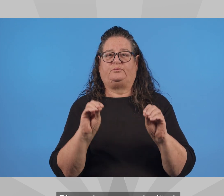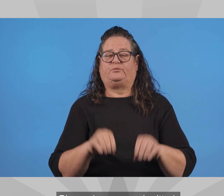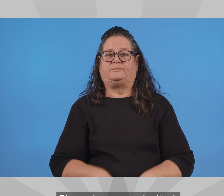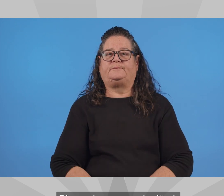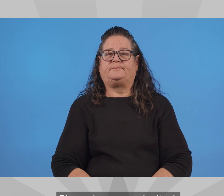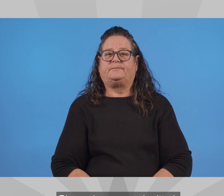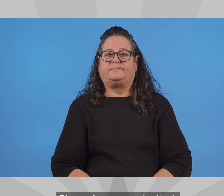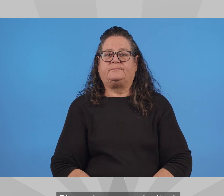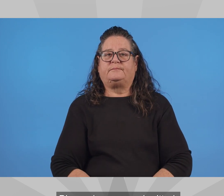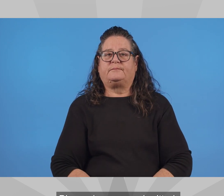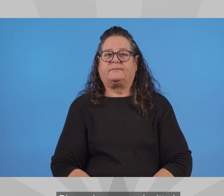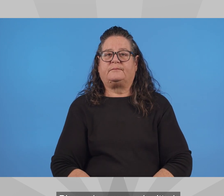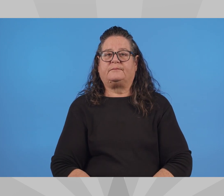Biography none submitted.